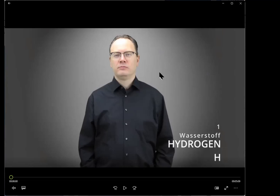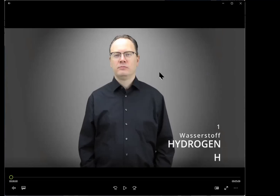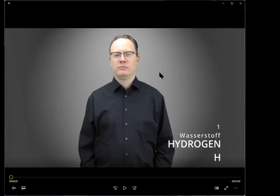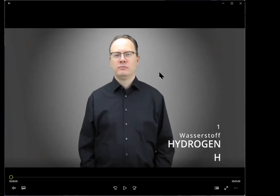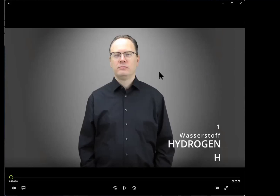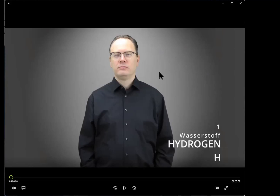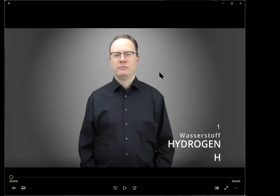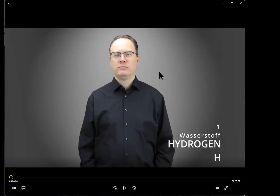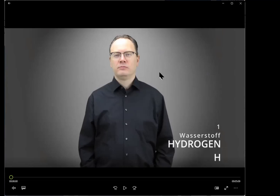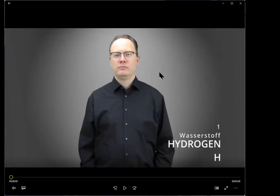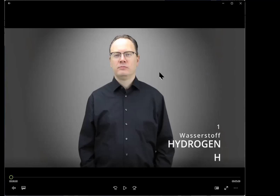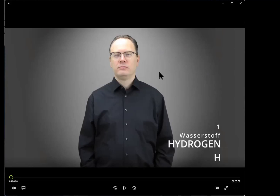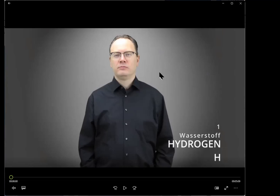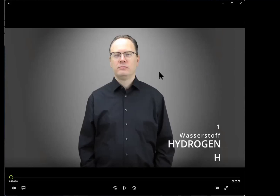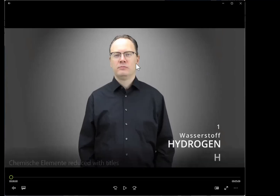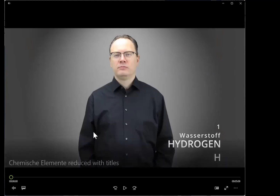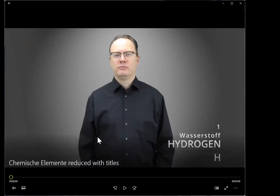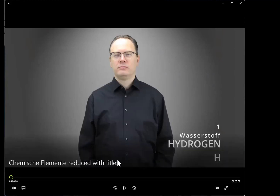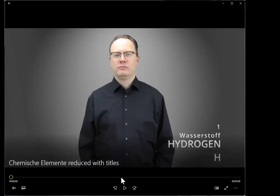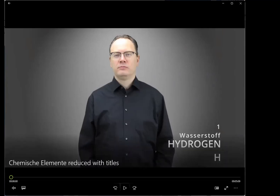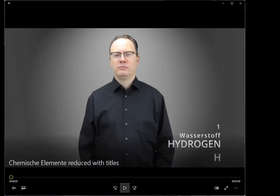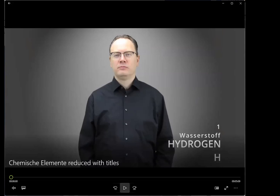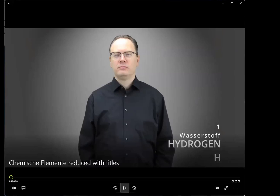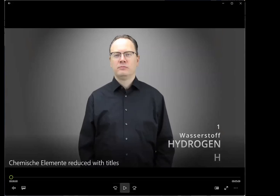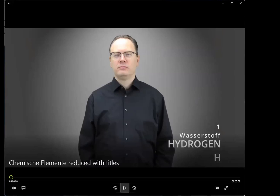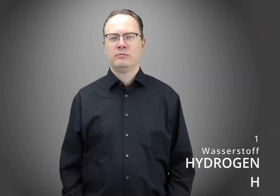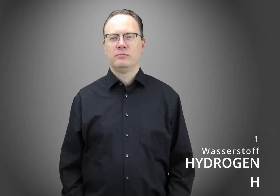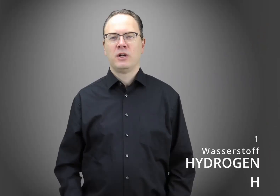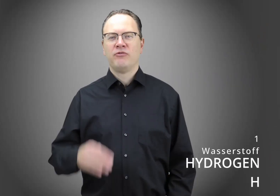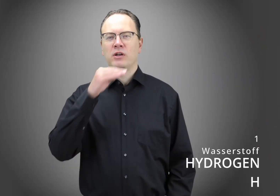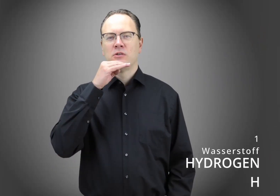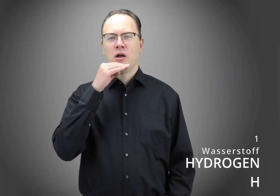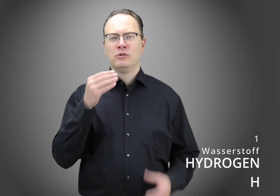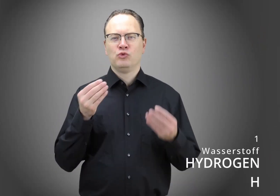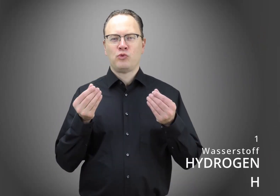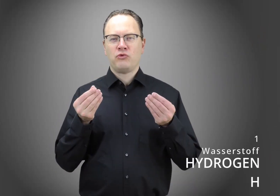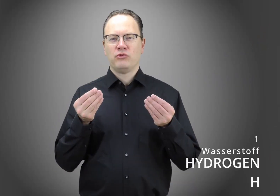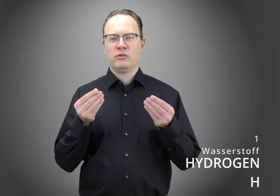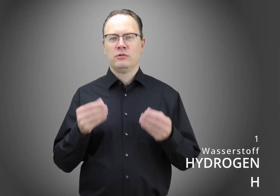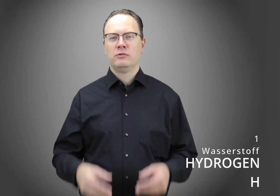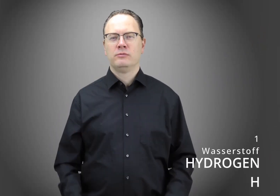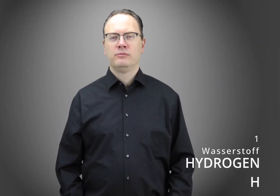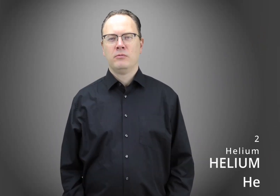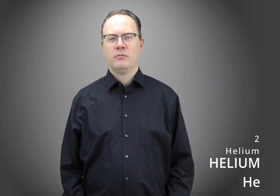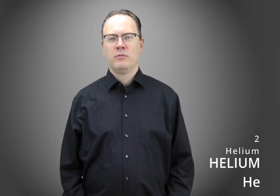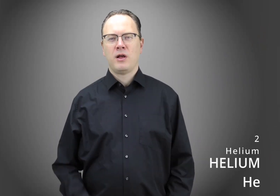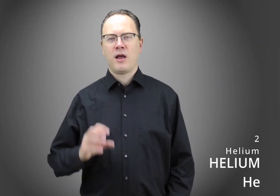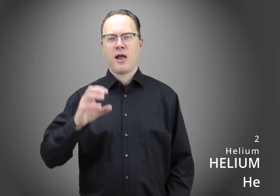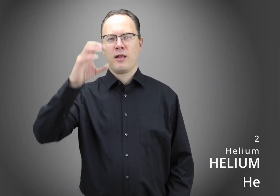And so I kind of like that to have, because those are all standard, to then have this signs also be standard.